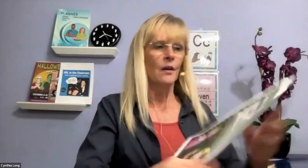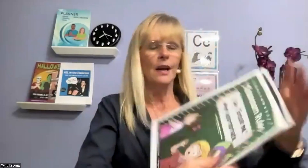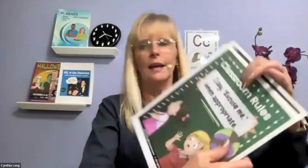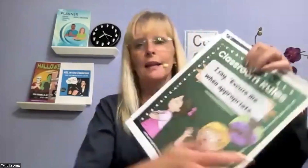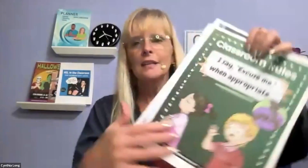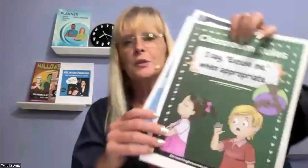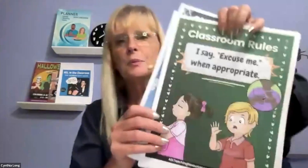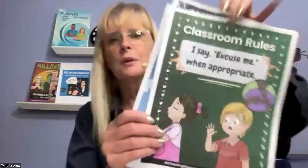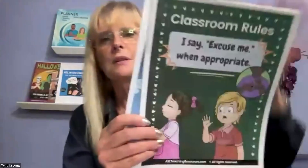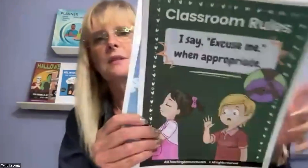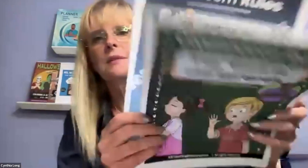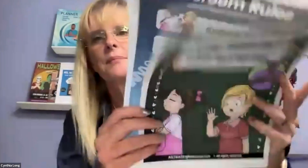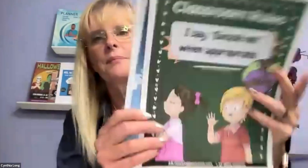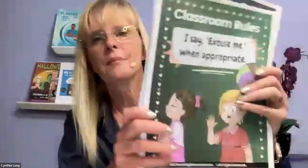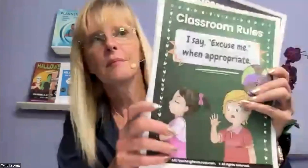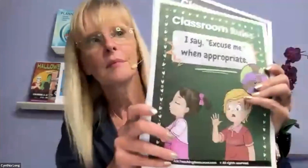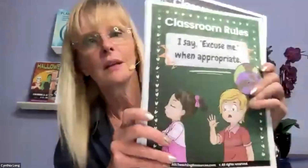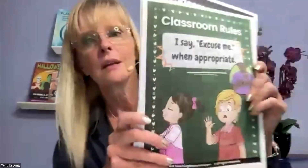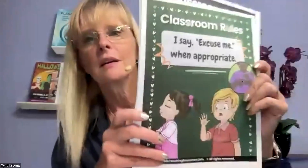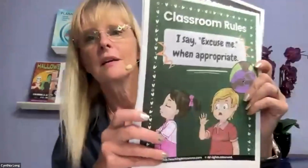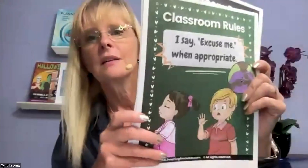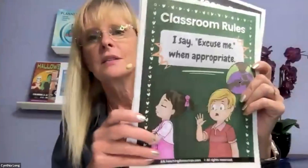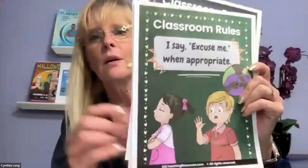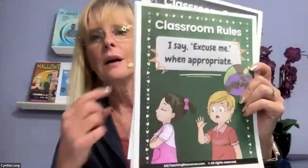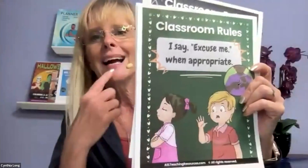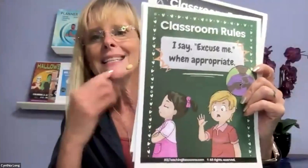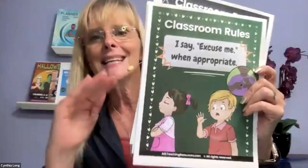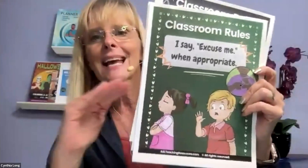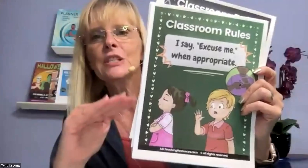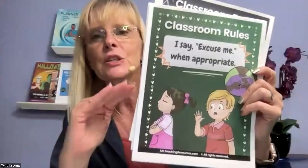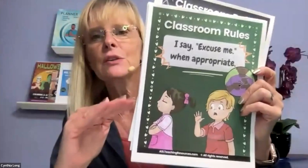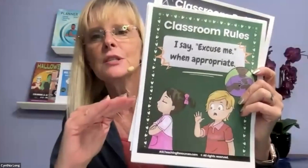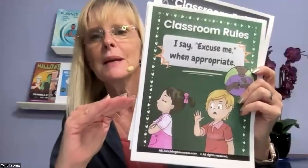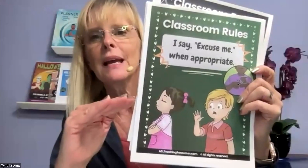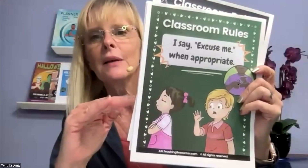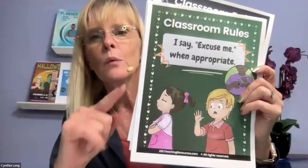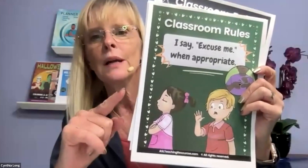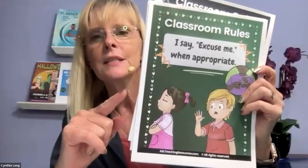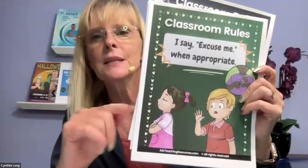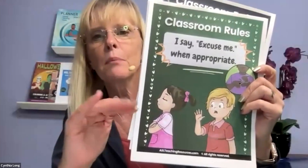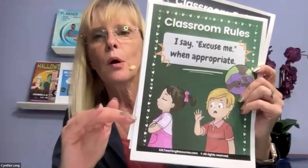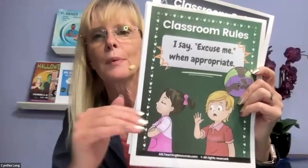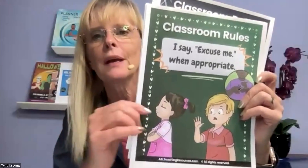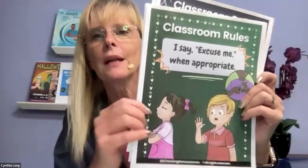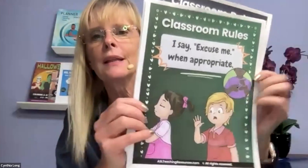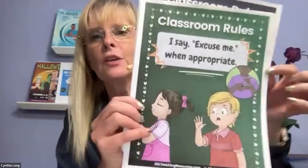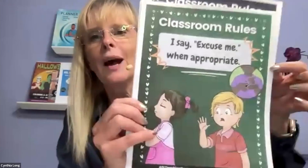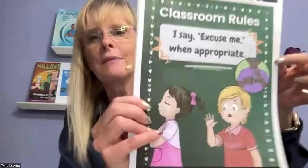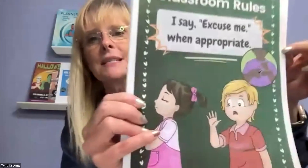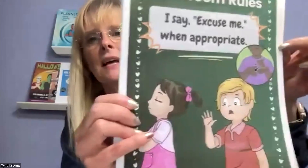Okay, classroom rules. So I can say, excuse me, when it's appropriate. And then you have the